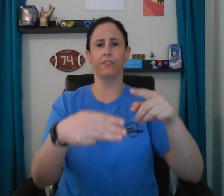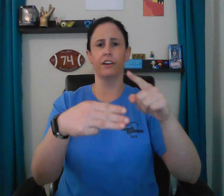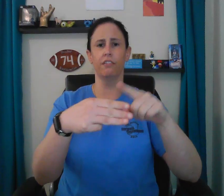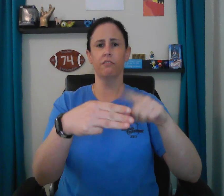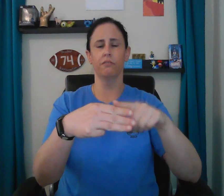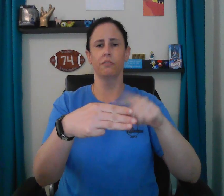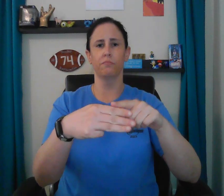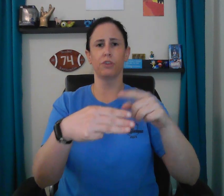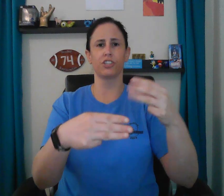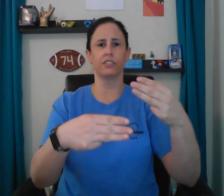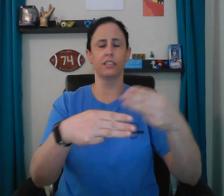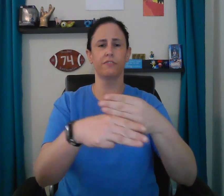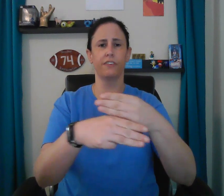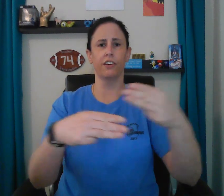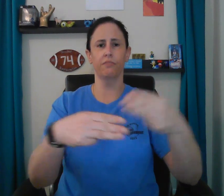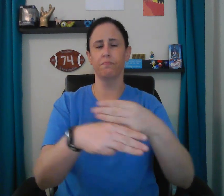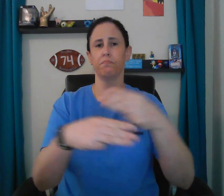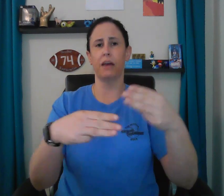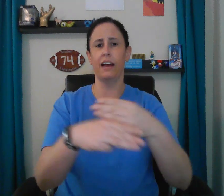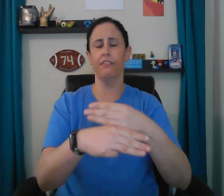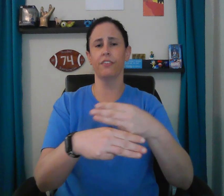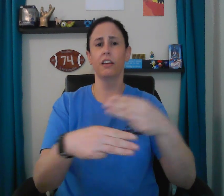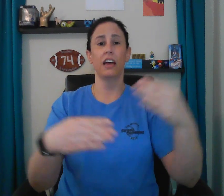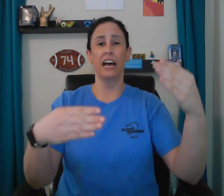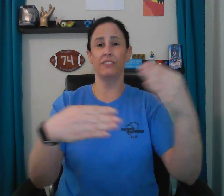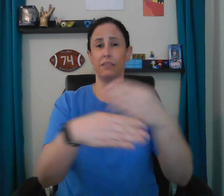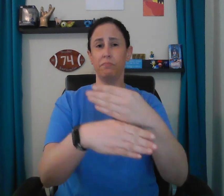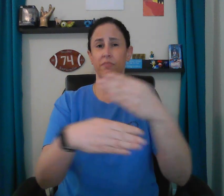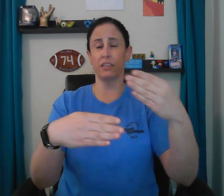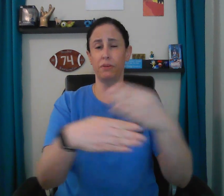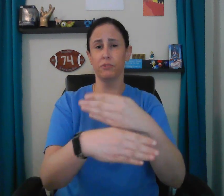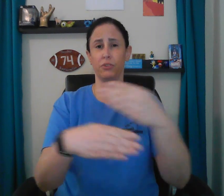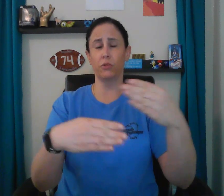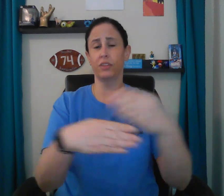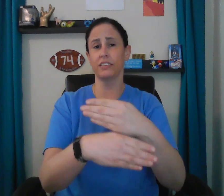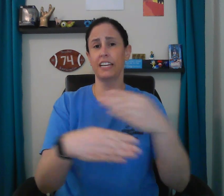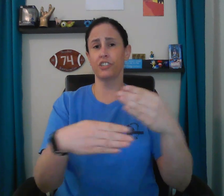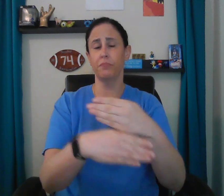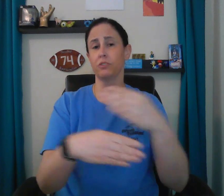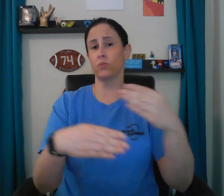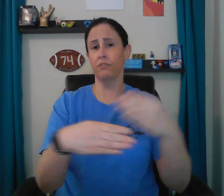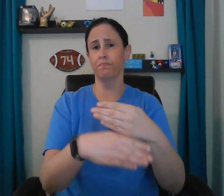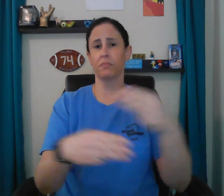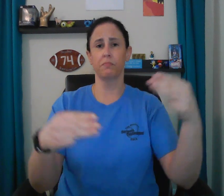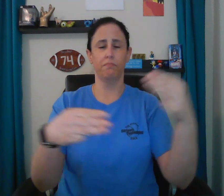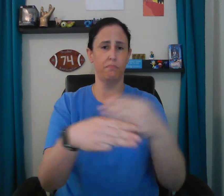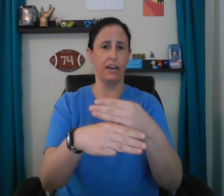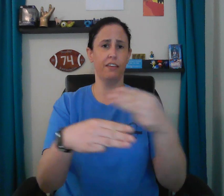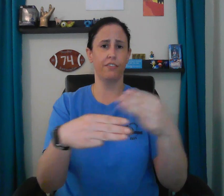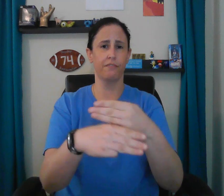finger brushes this finger, math. I've seen some people do it with this hand shape as well, math.